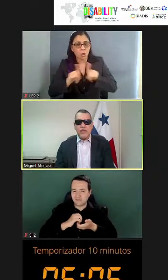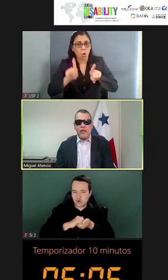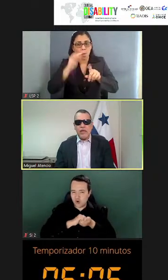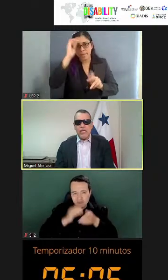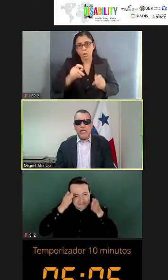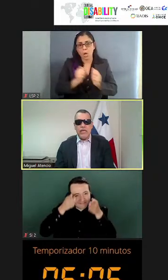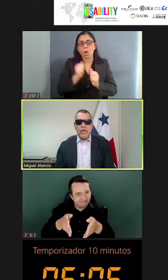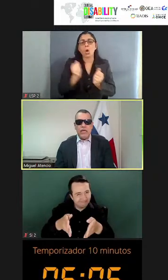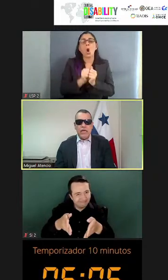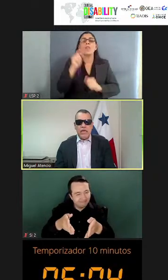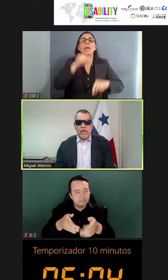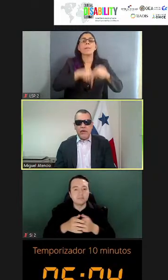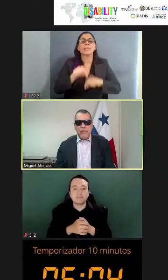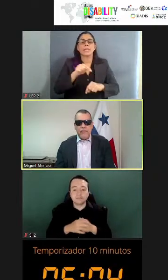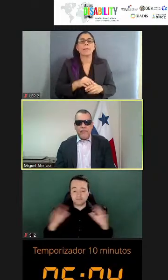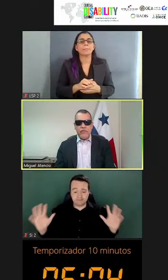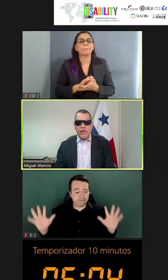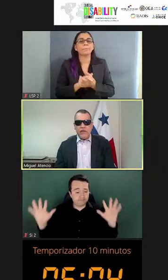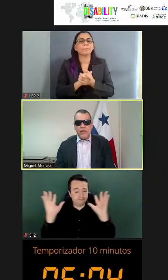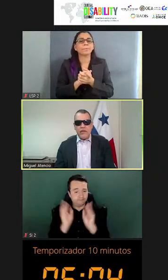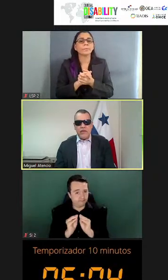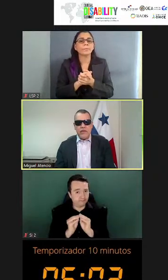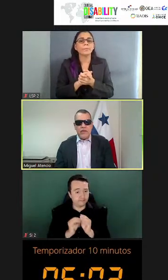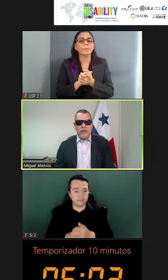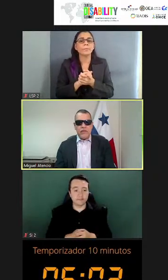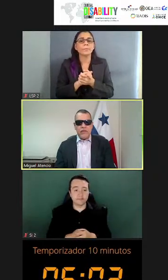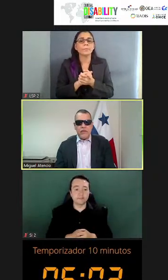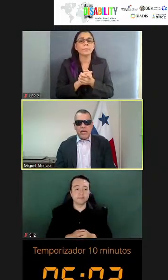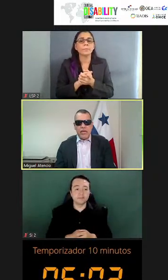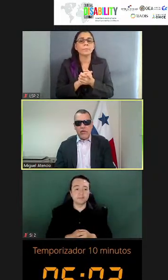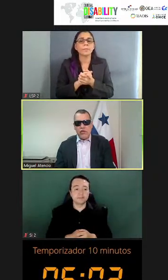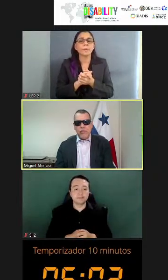organizations for persons with disabilities